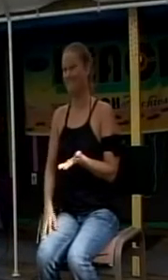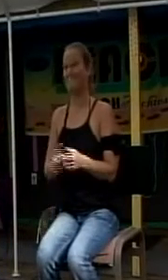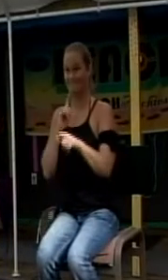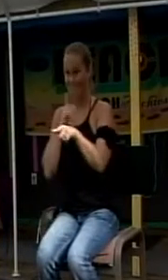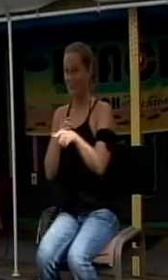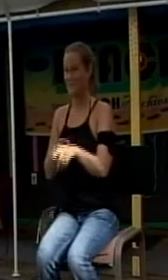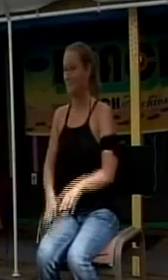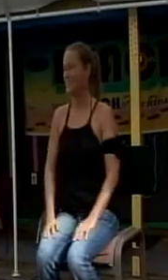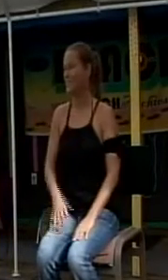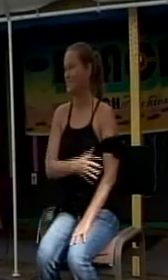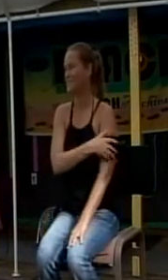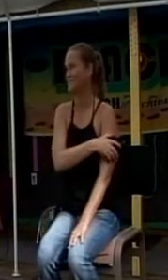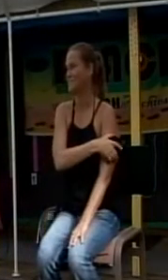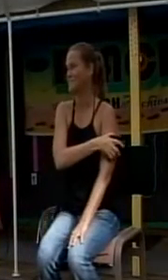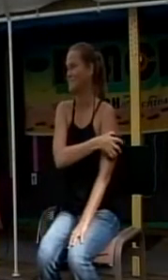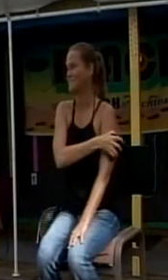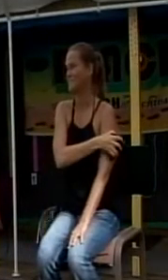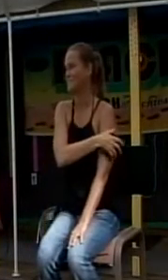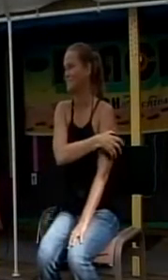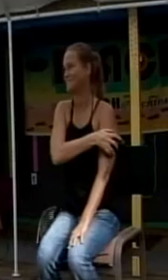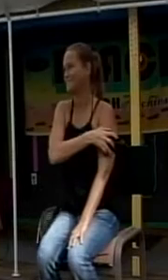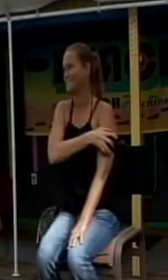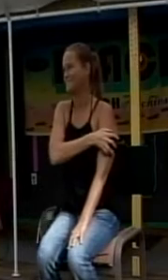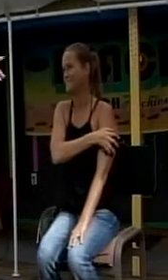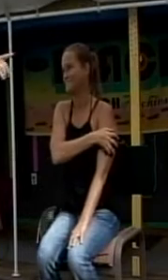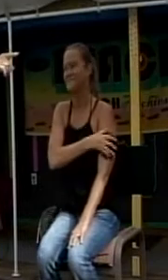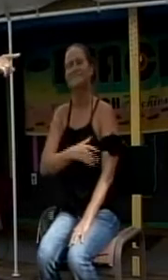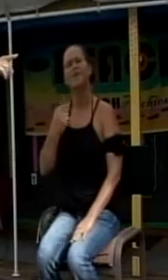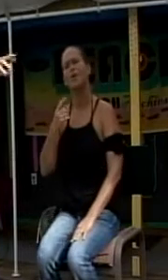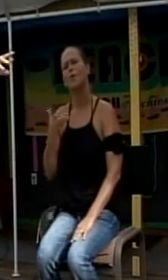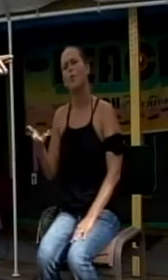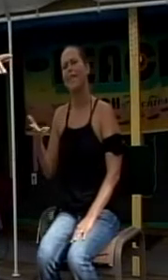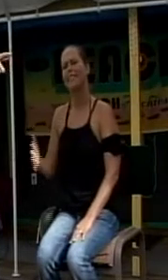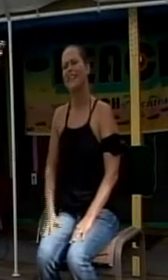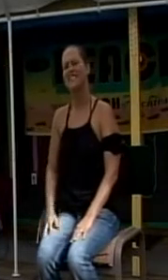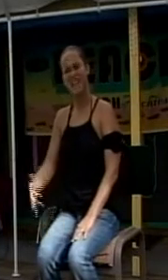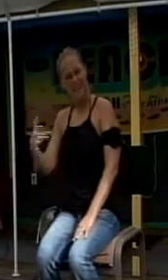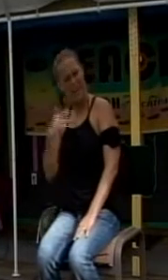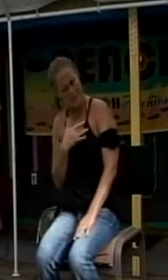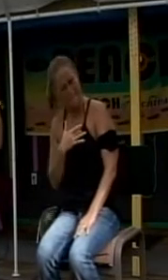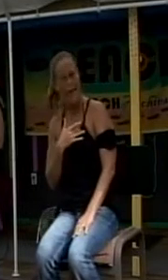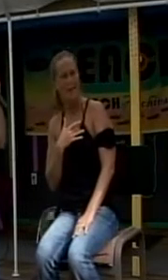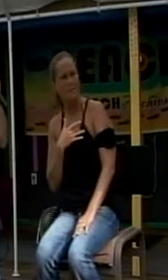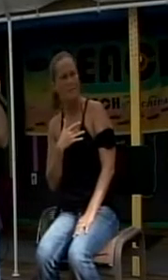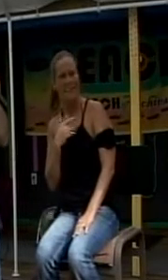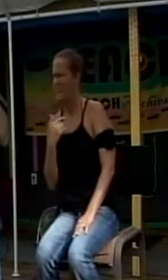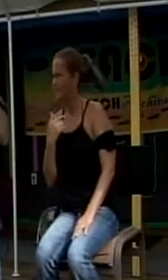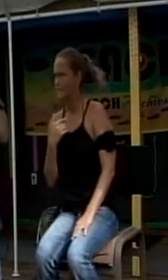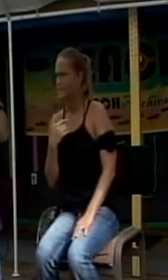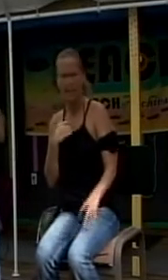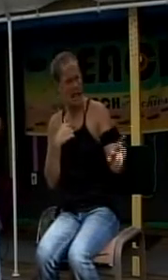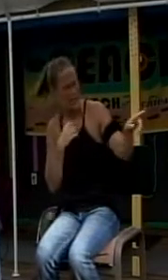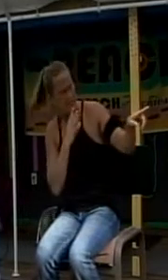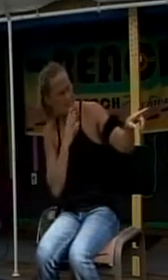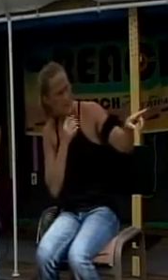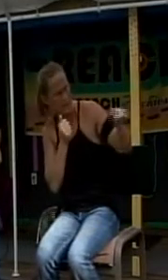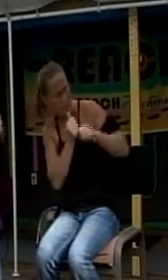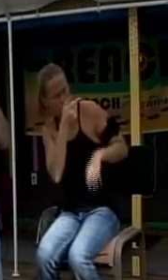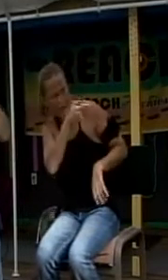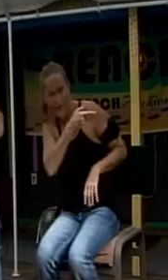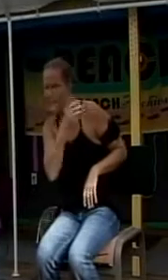One of the things that strikes me that I was just over here speaking with this, I don't know you by first name. Go ahead and say